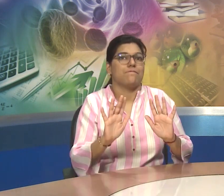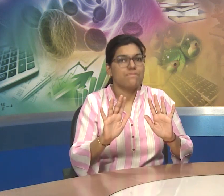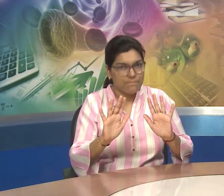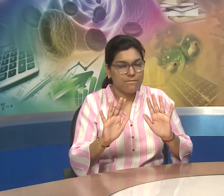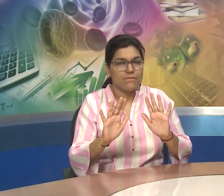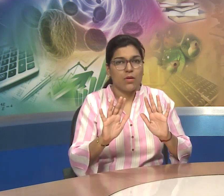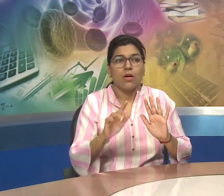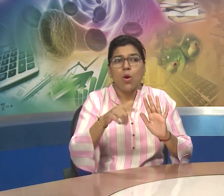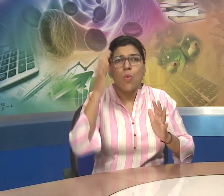Is